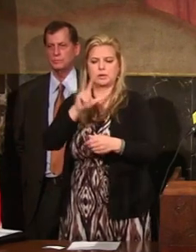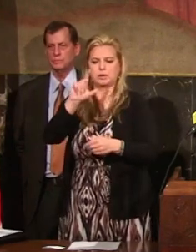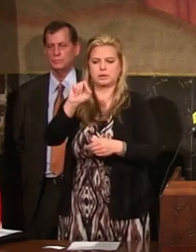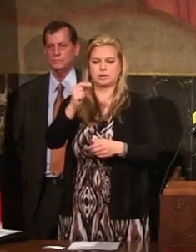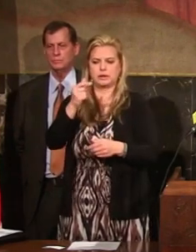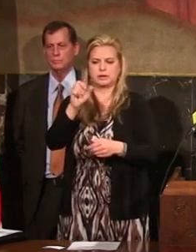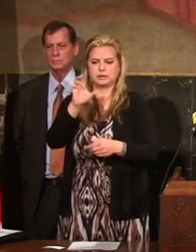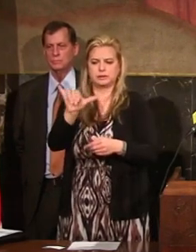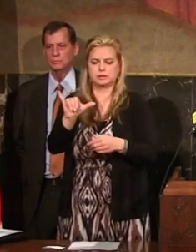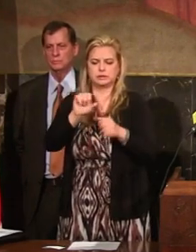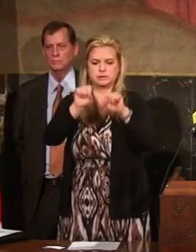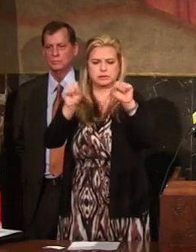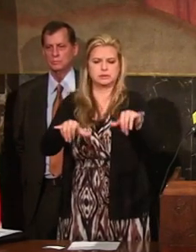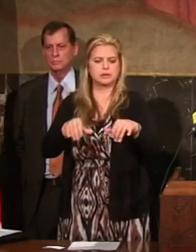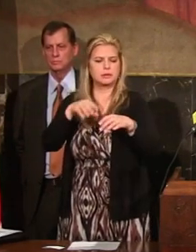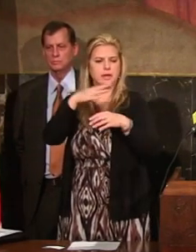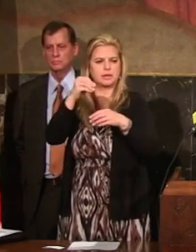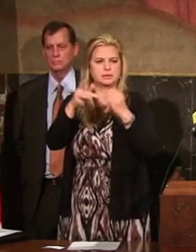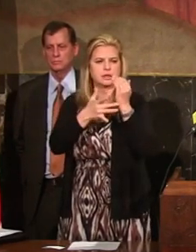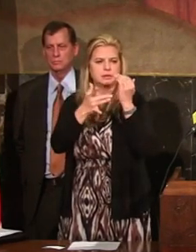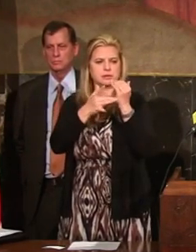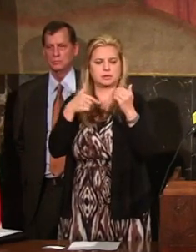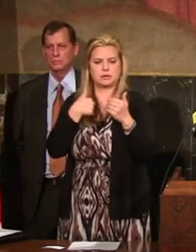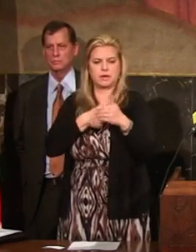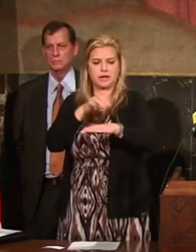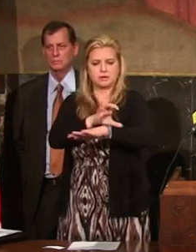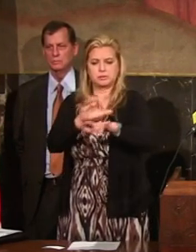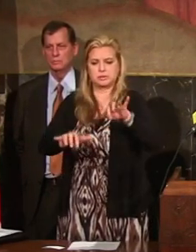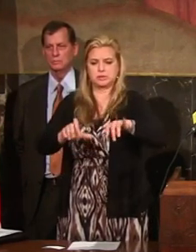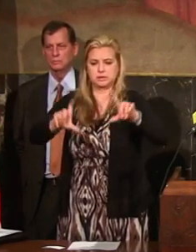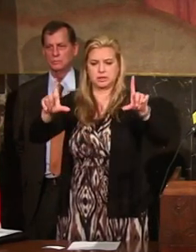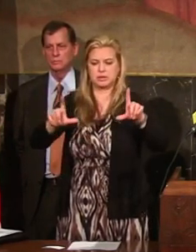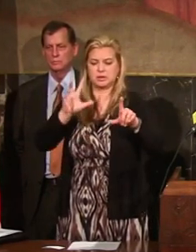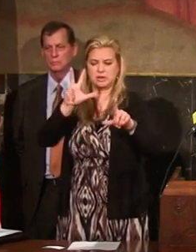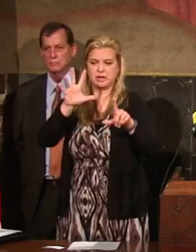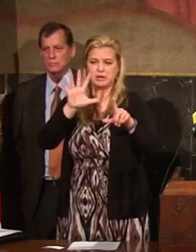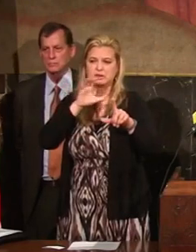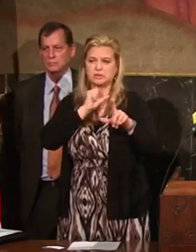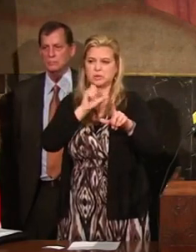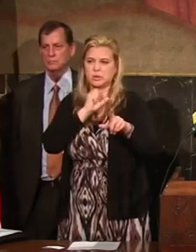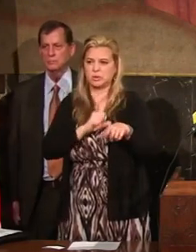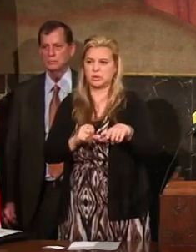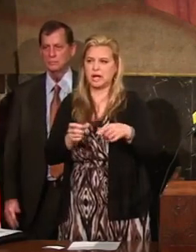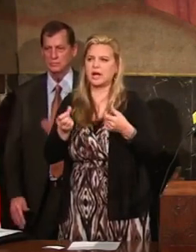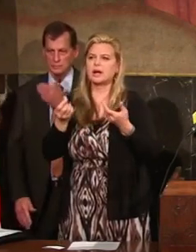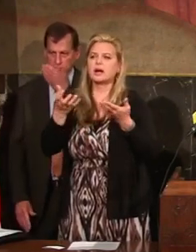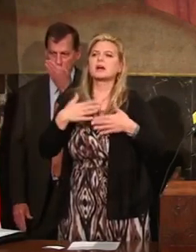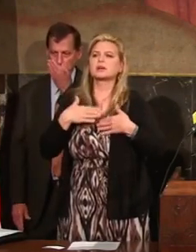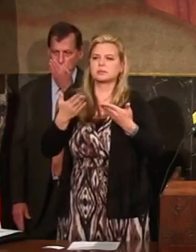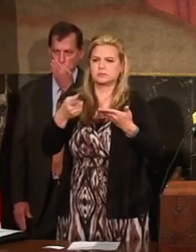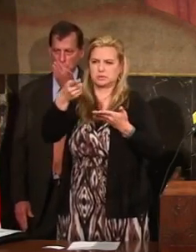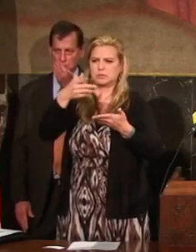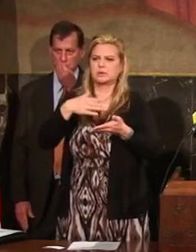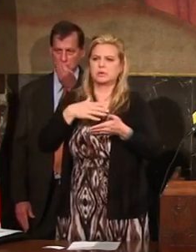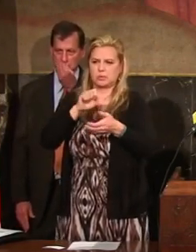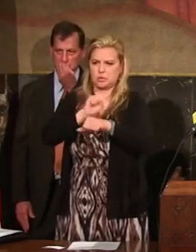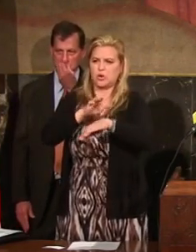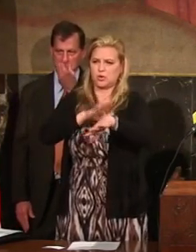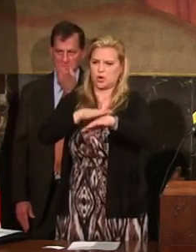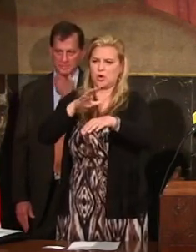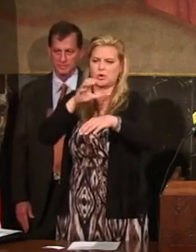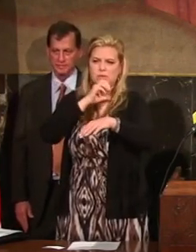in technology. We have systems that are 35 years old. How many of you are willing to work on a computer that